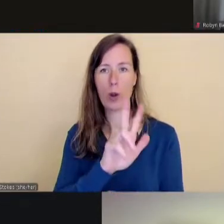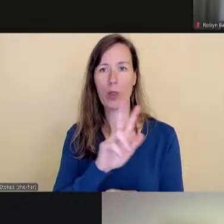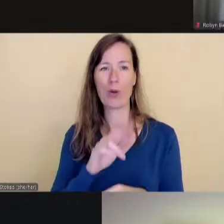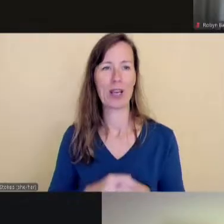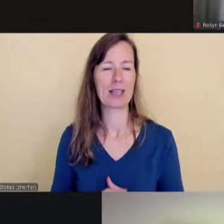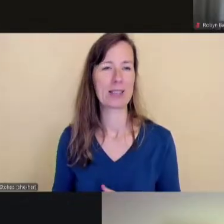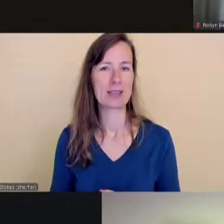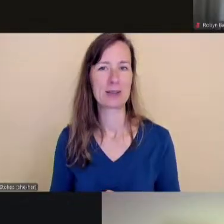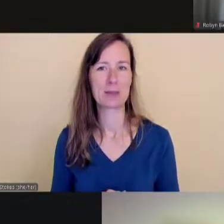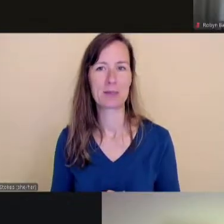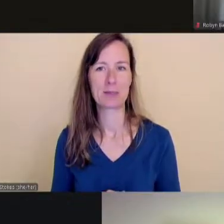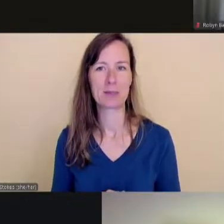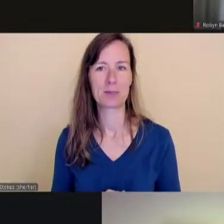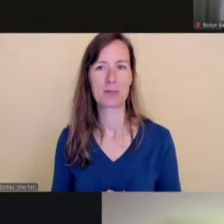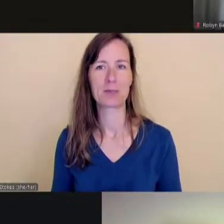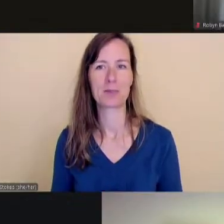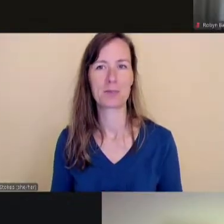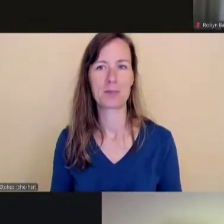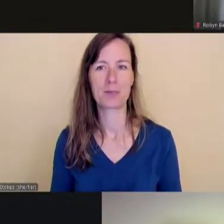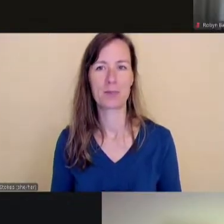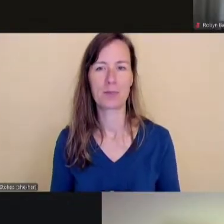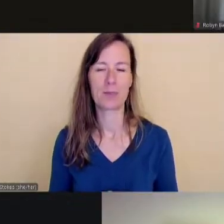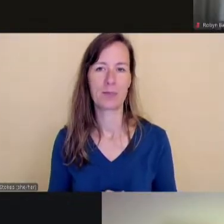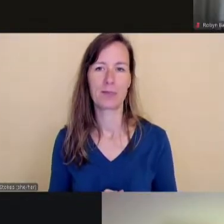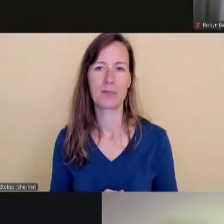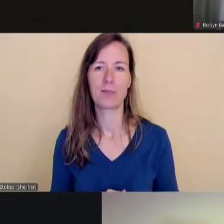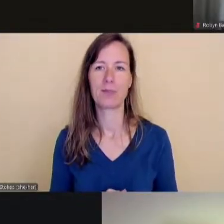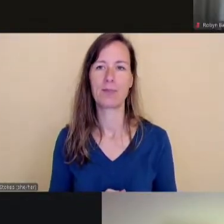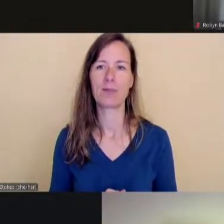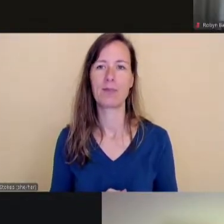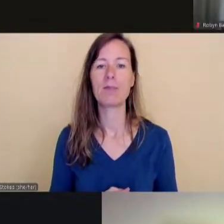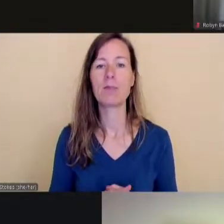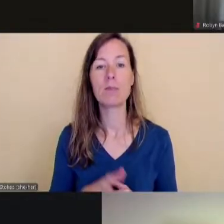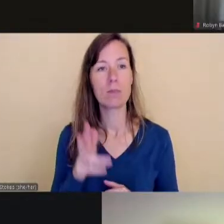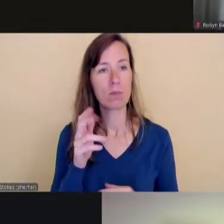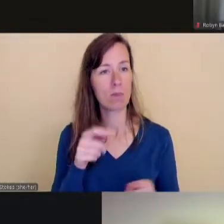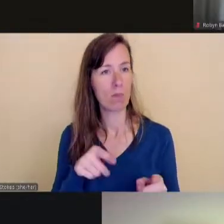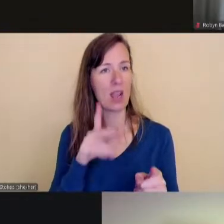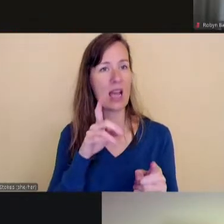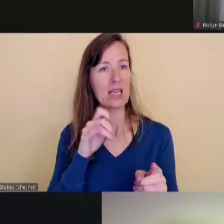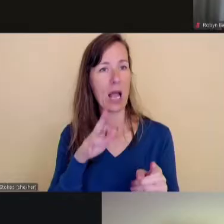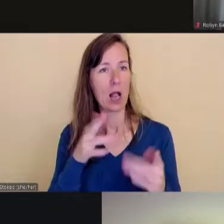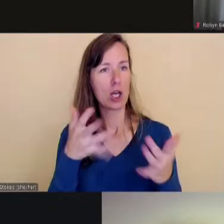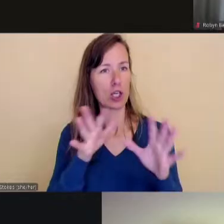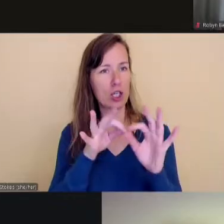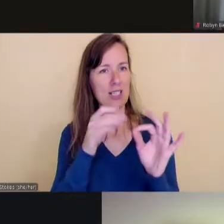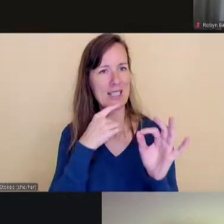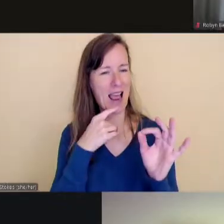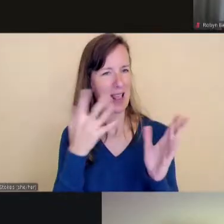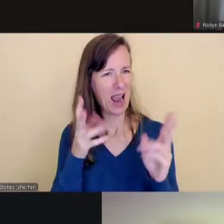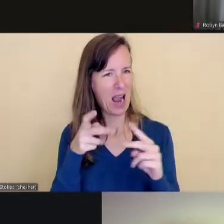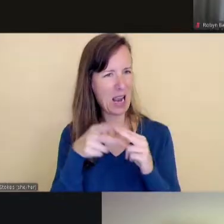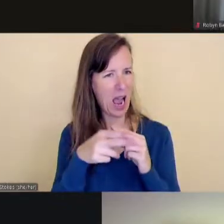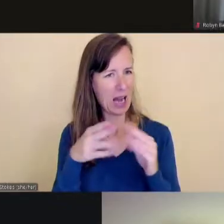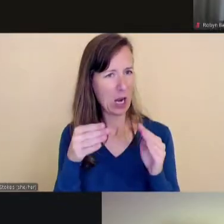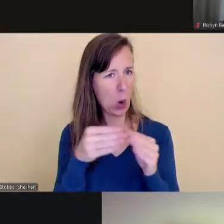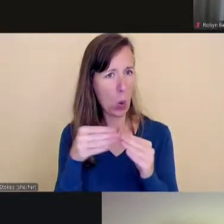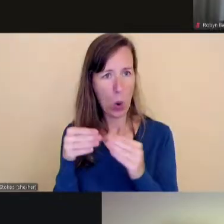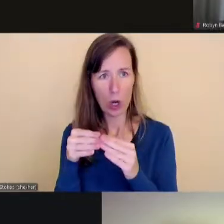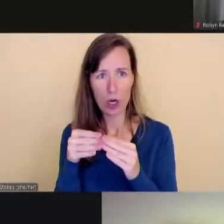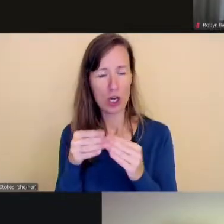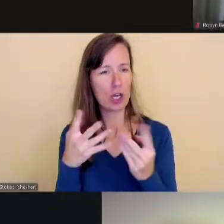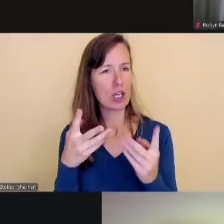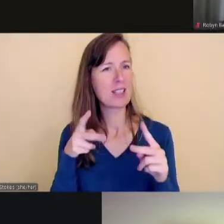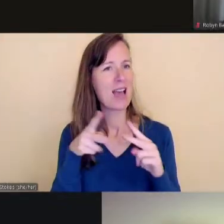now on. Yeah, I heard Keller say that they're cutting corners. Cutting corners can come back to